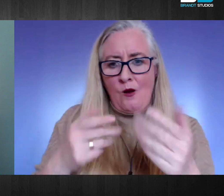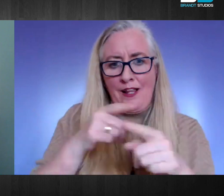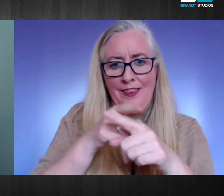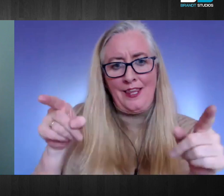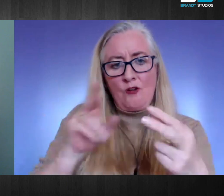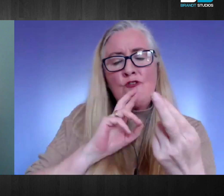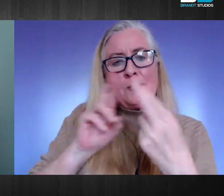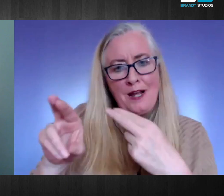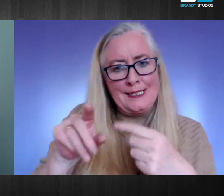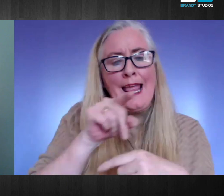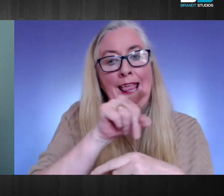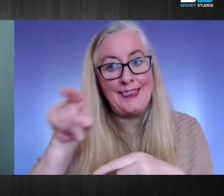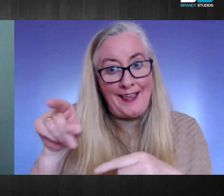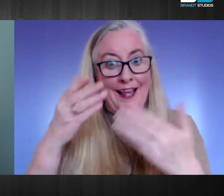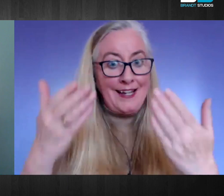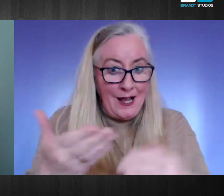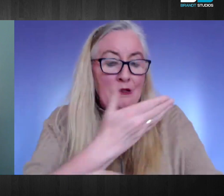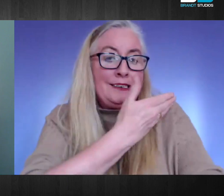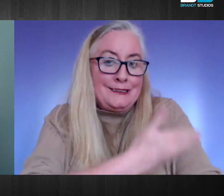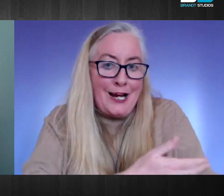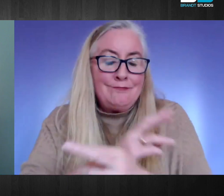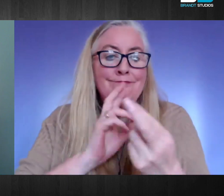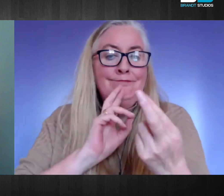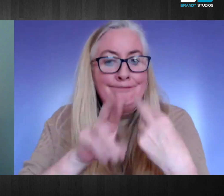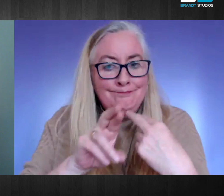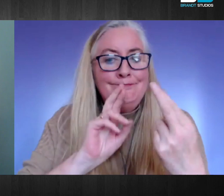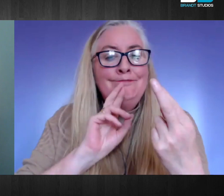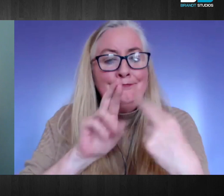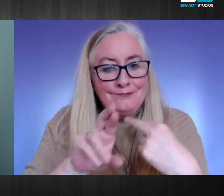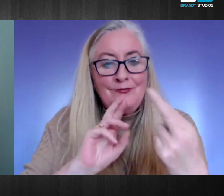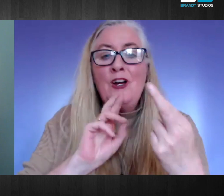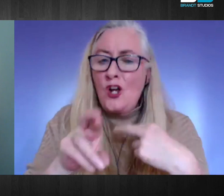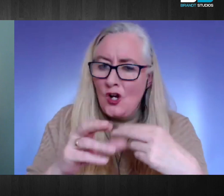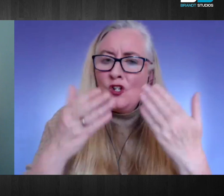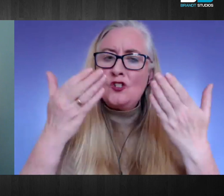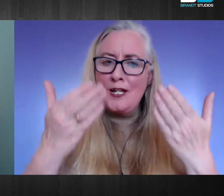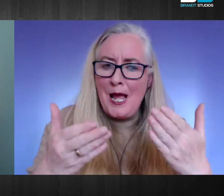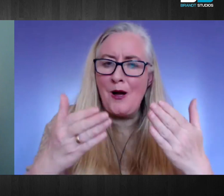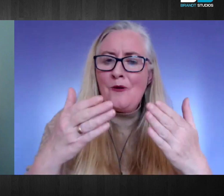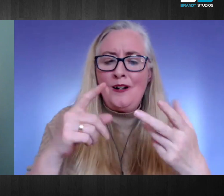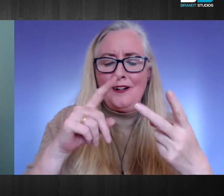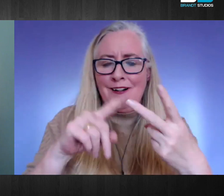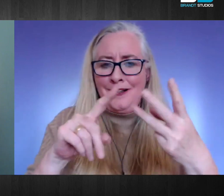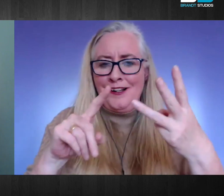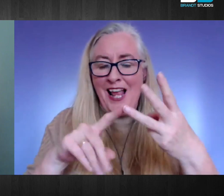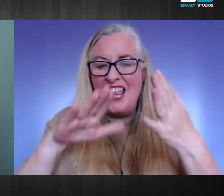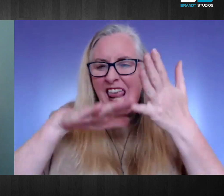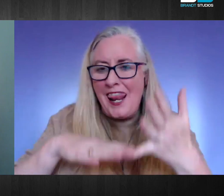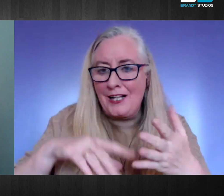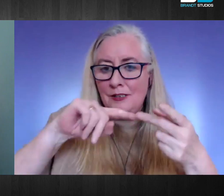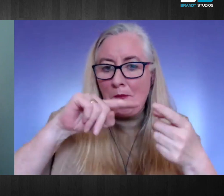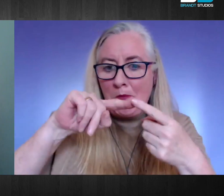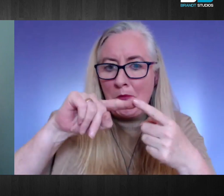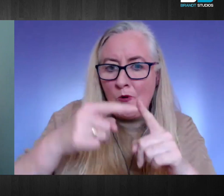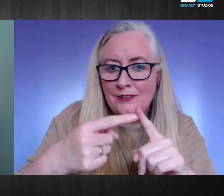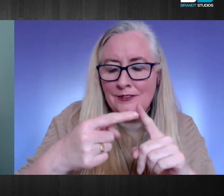come now. So it has been a bit of a journey. And I suppose picking up on that last point you made about who owns the research might be a